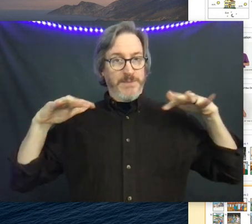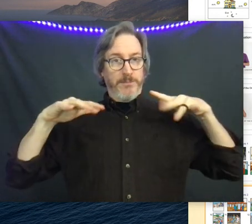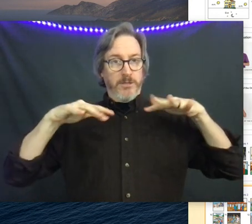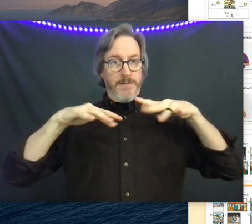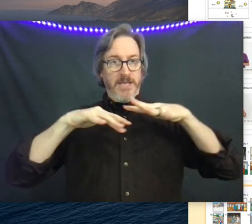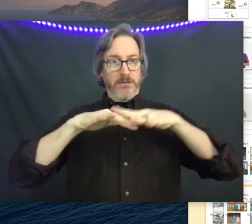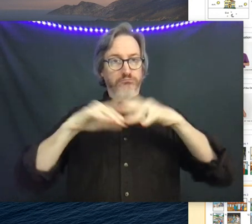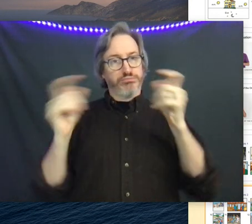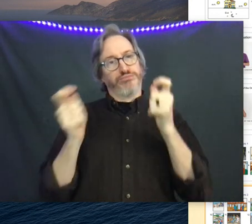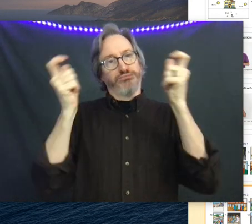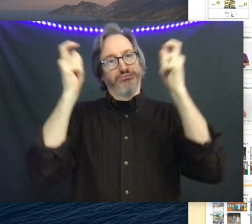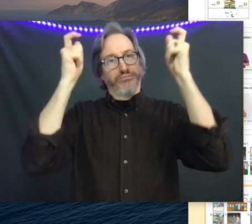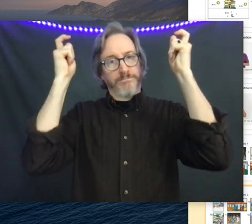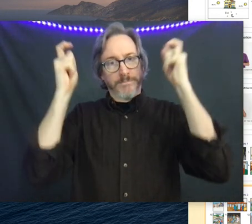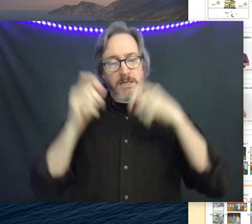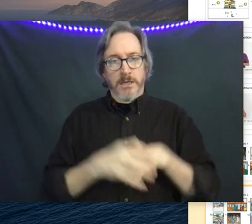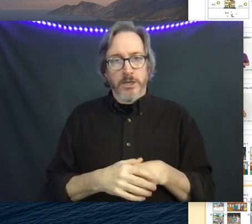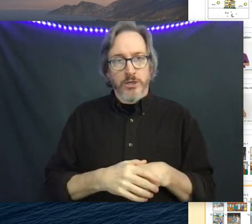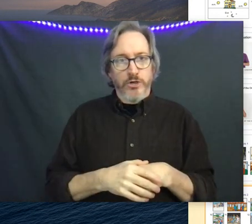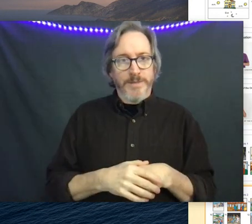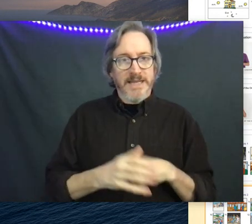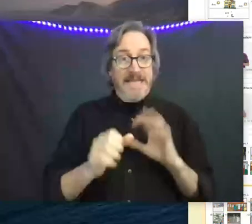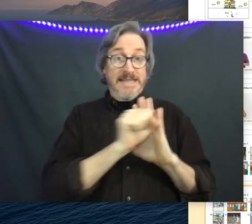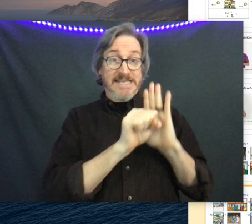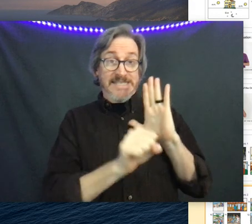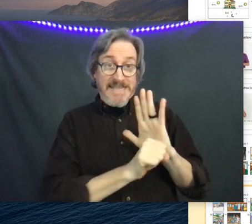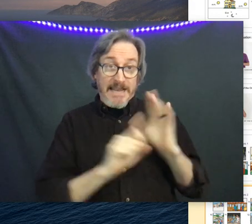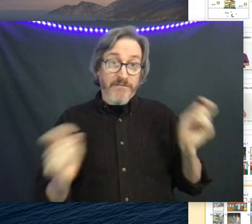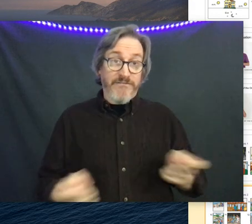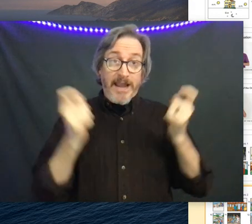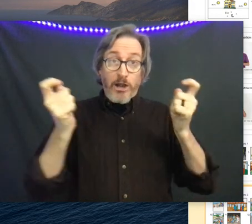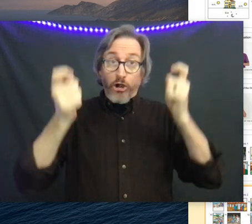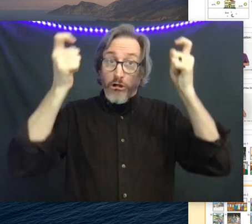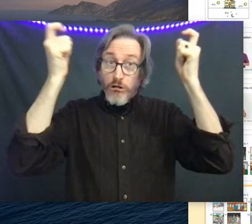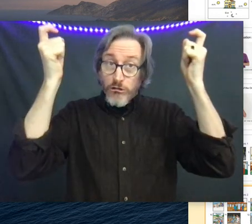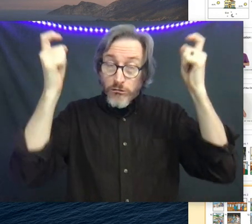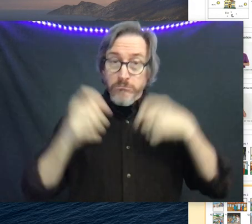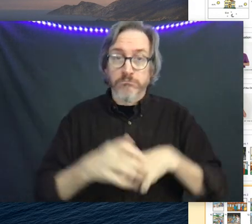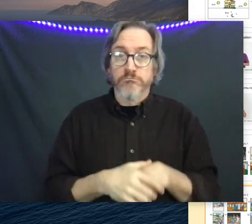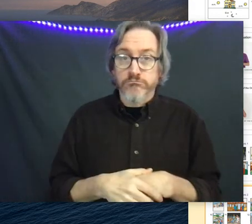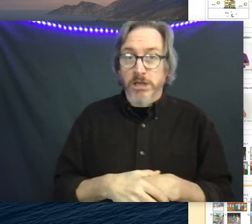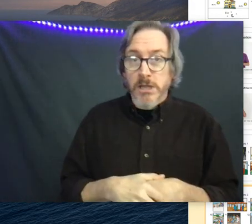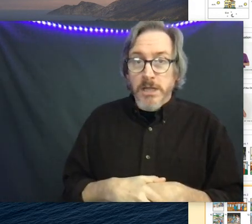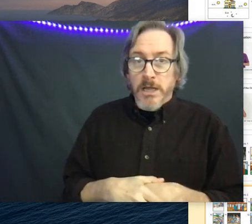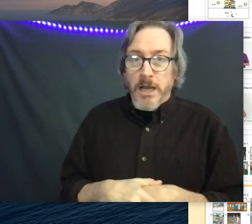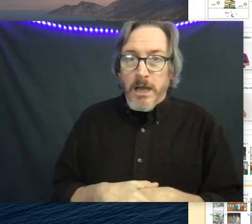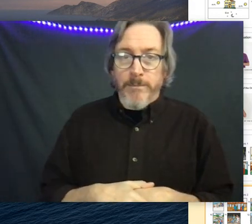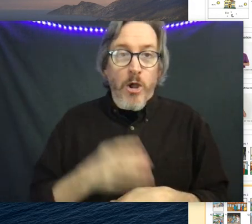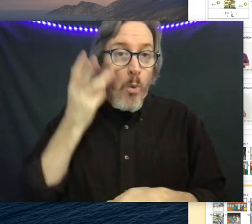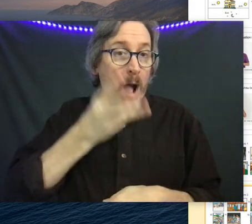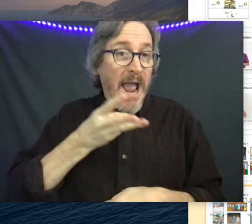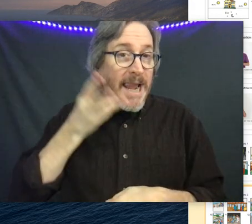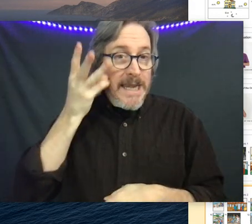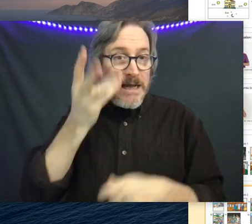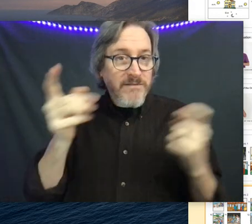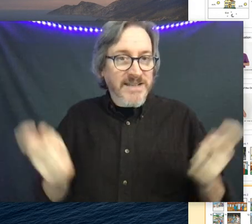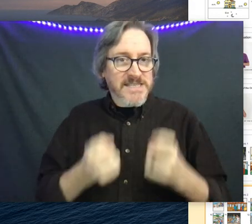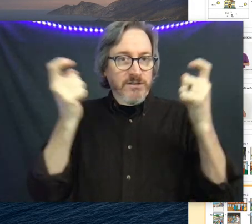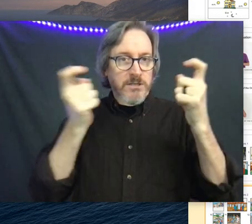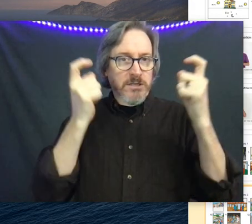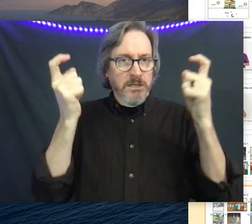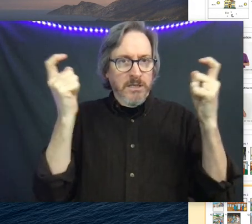Lots of people coming in. Could be like the state fair. A